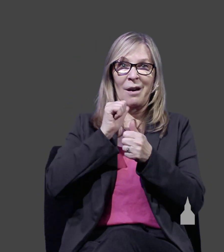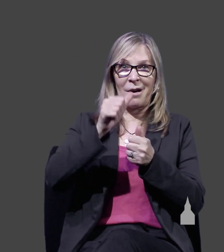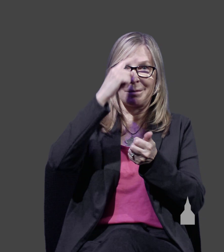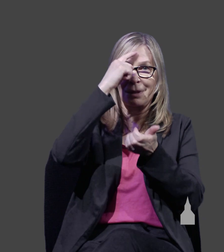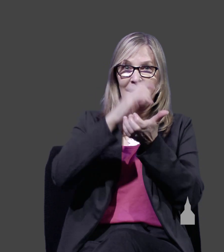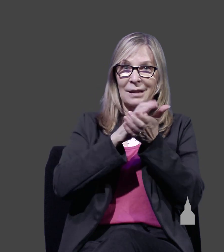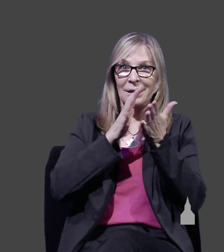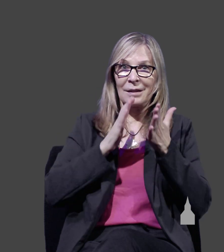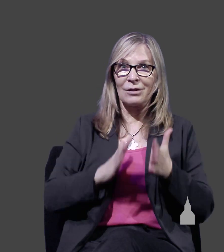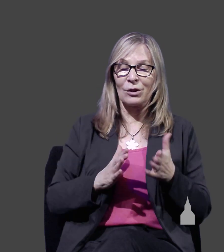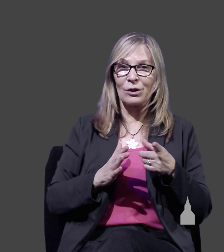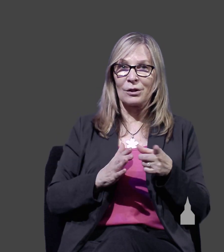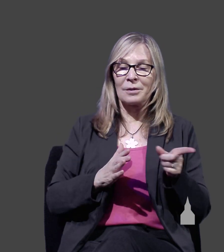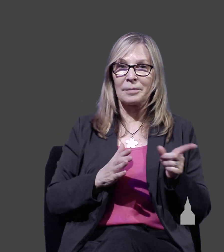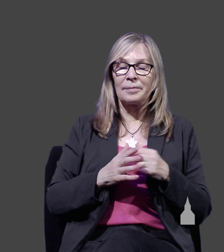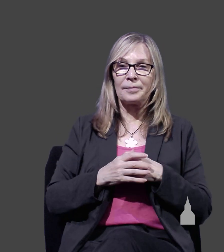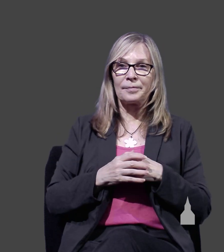unbelievers.